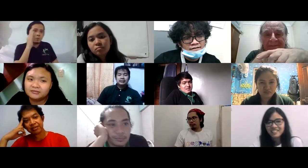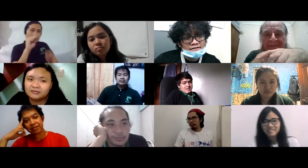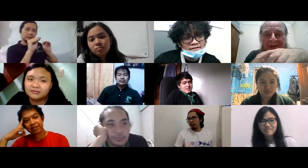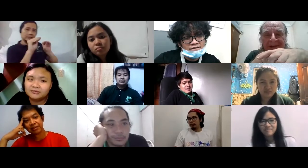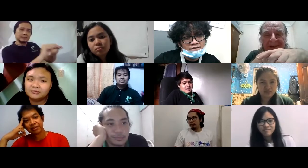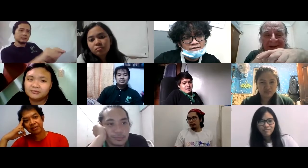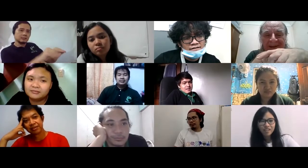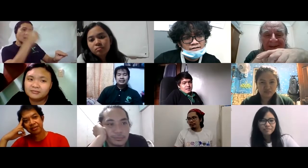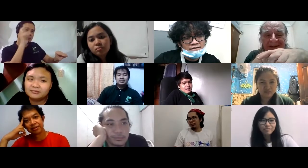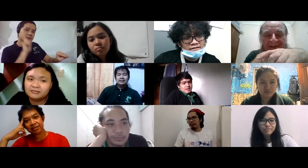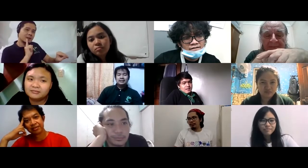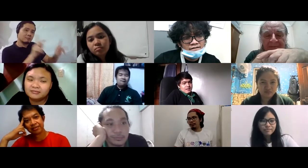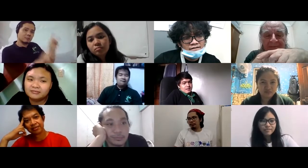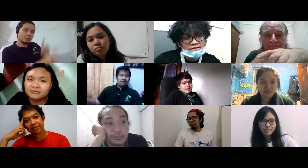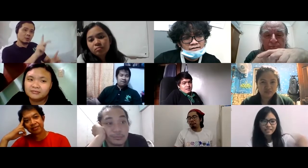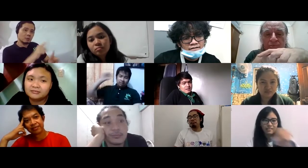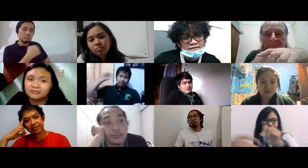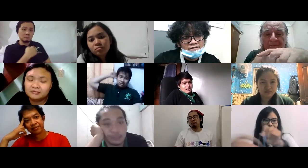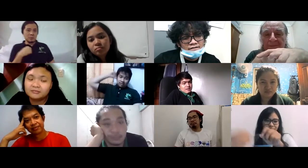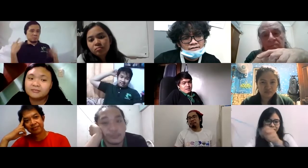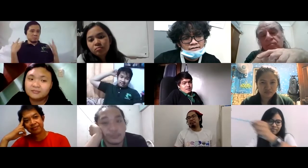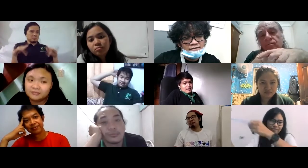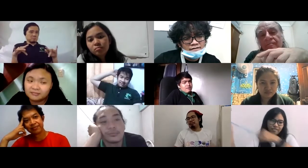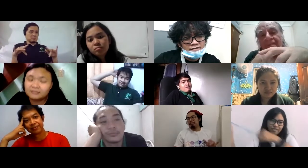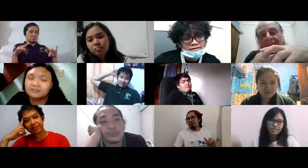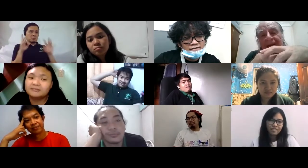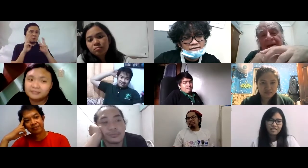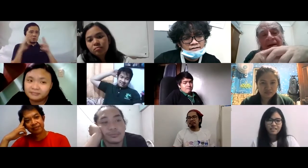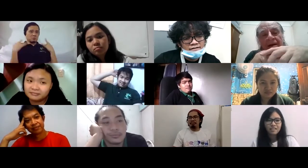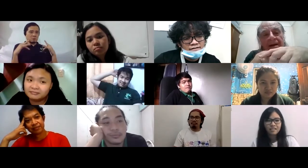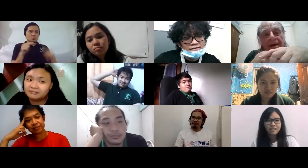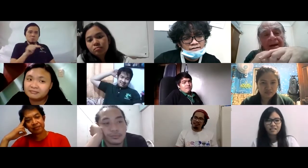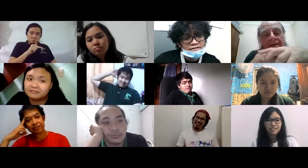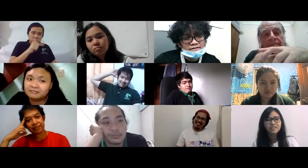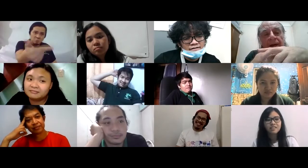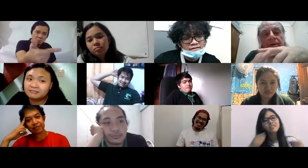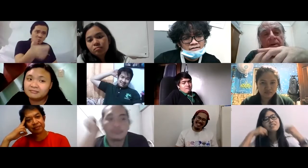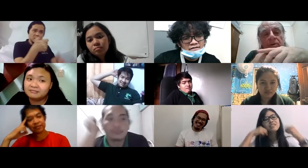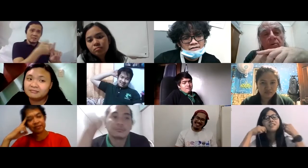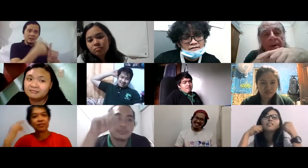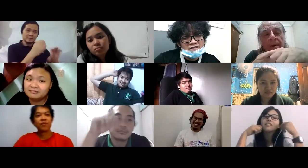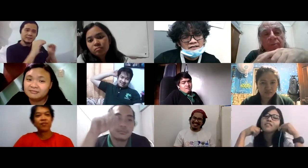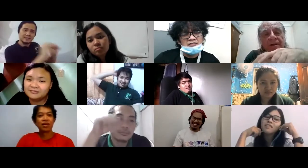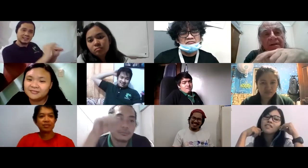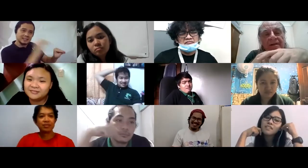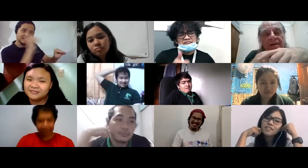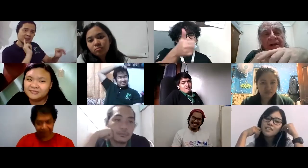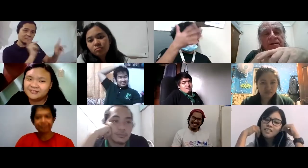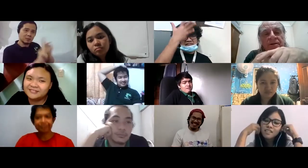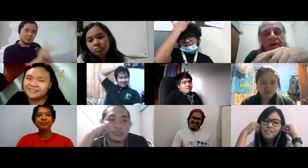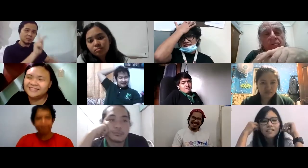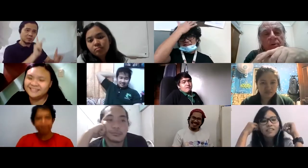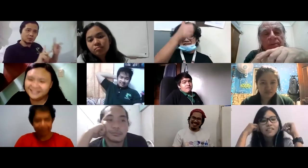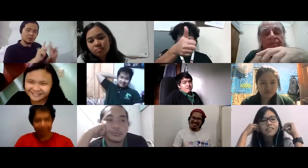compare the dates. Why? I'm hoping you're going to be teaching this course to other deaf